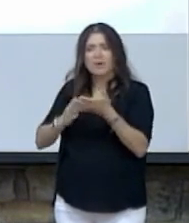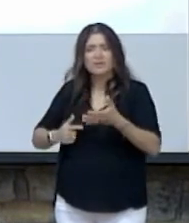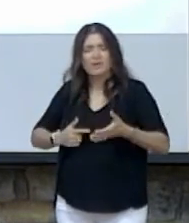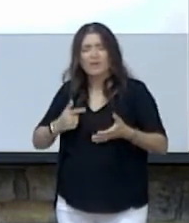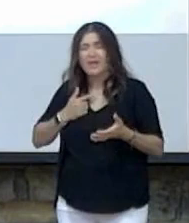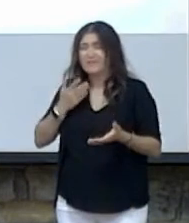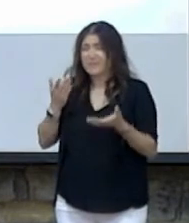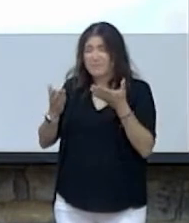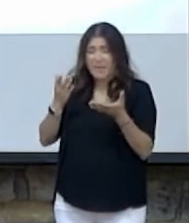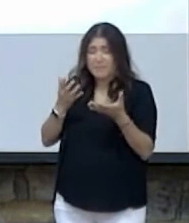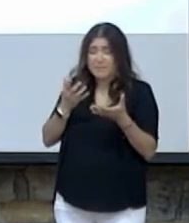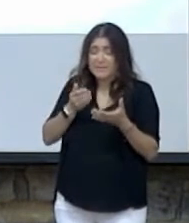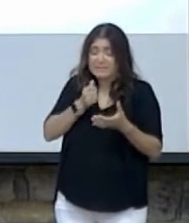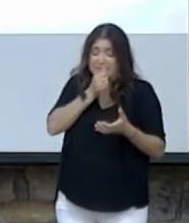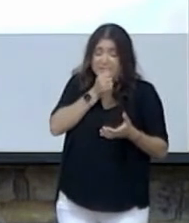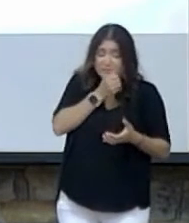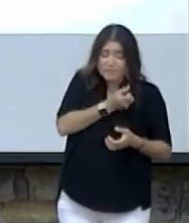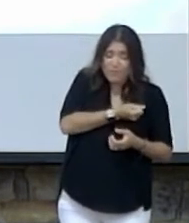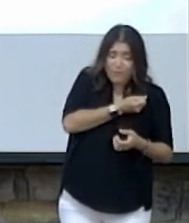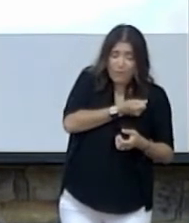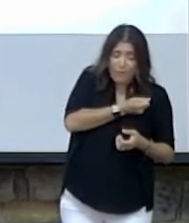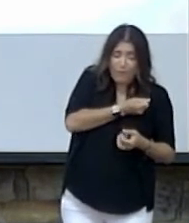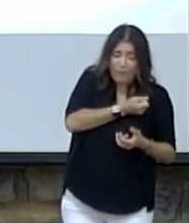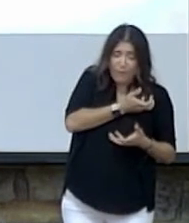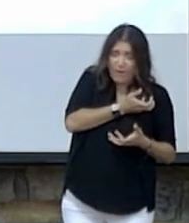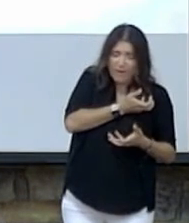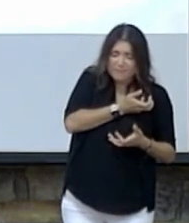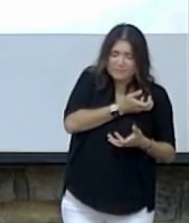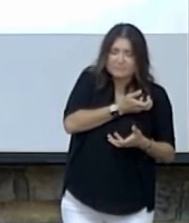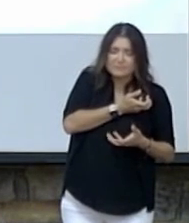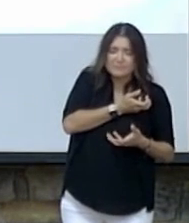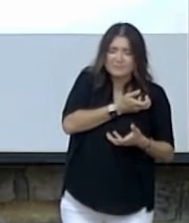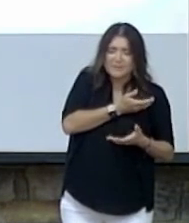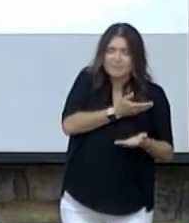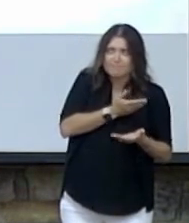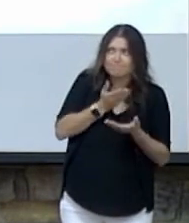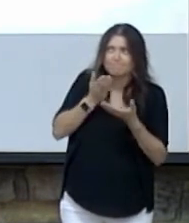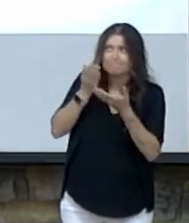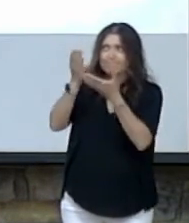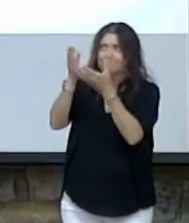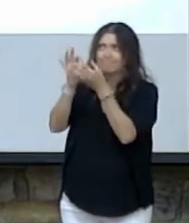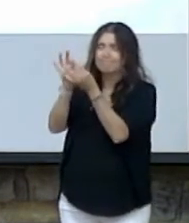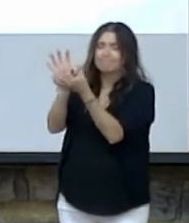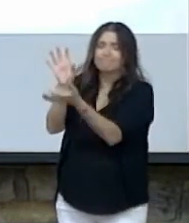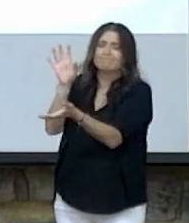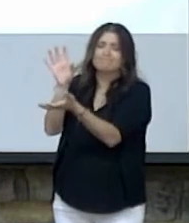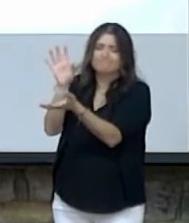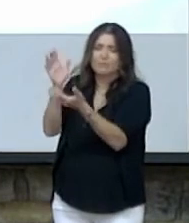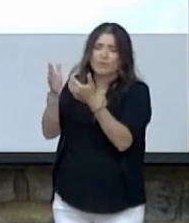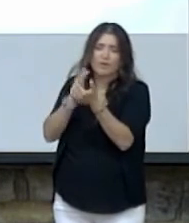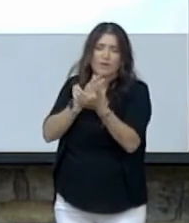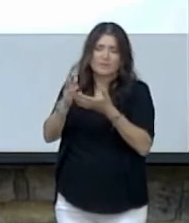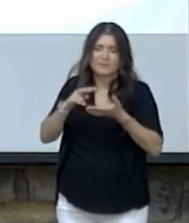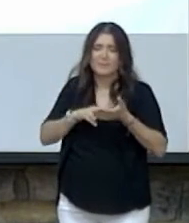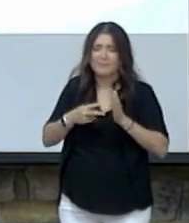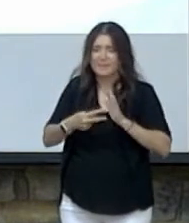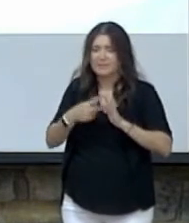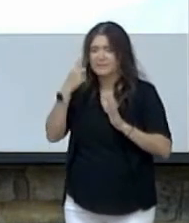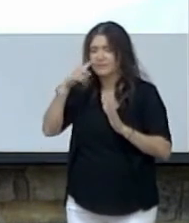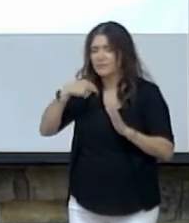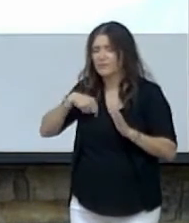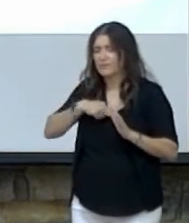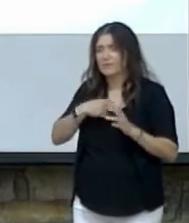we secretly want to hold on to and giving it over to Him, regardless of what it means for us